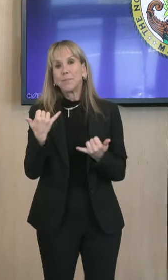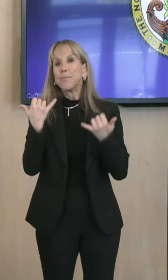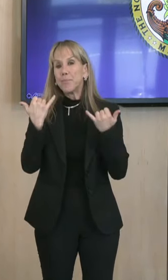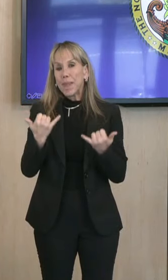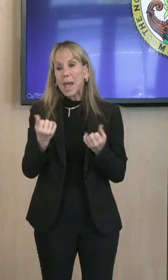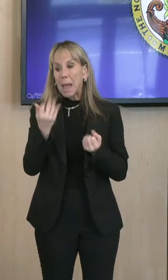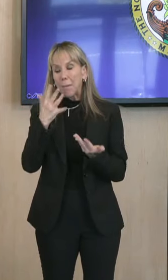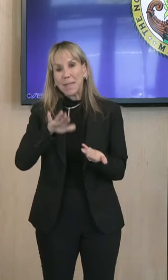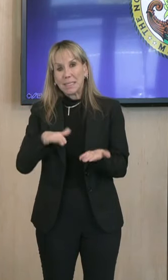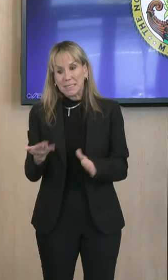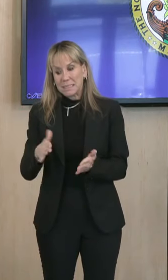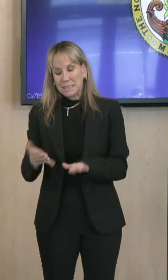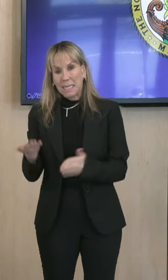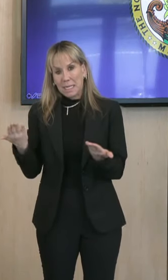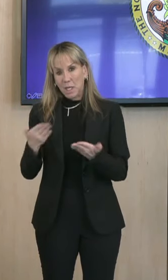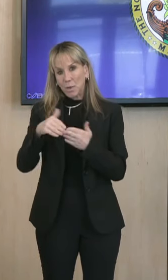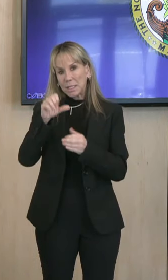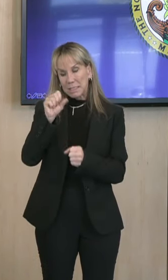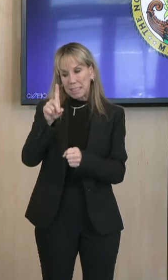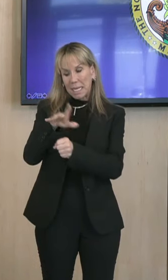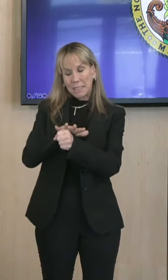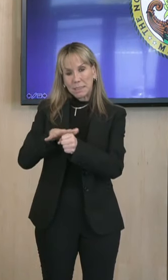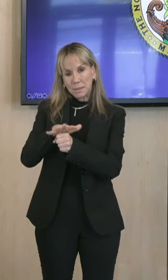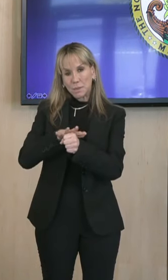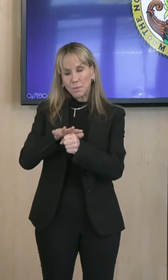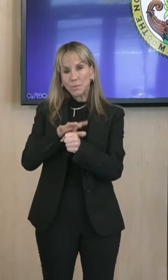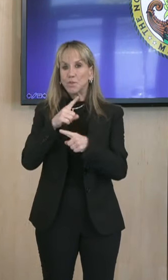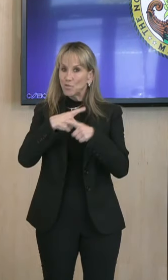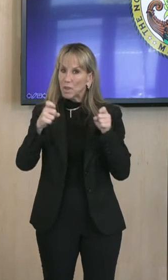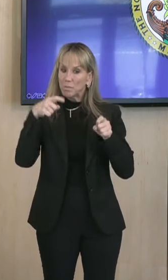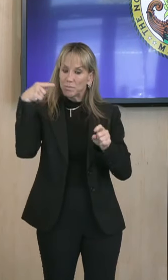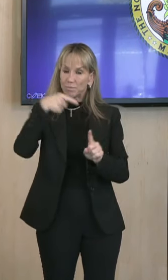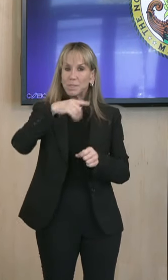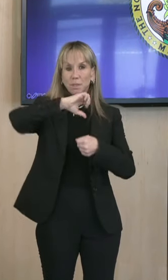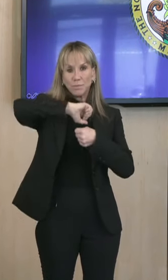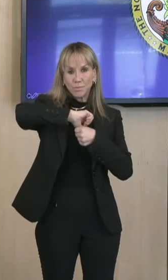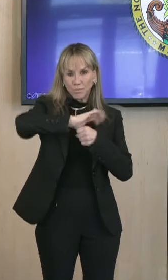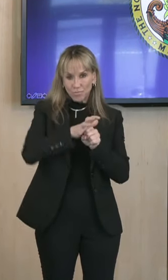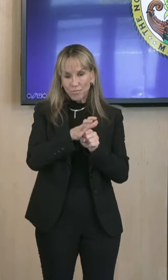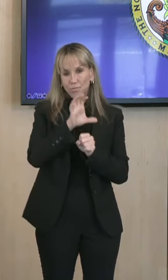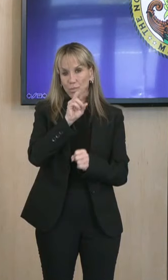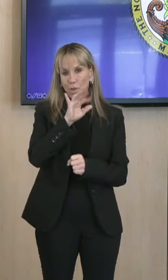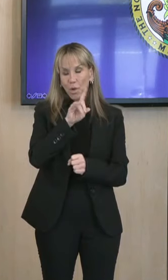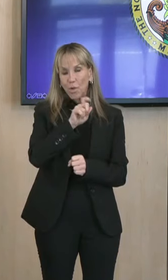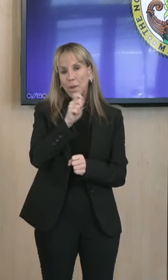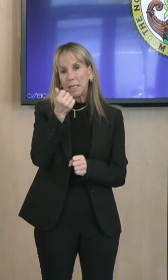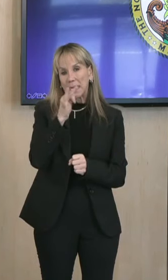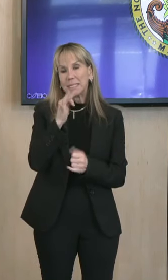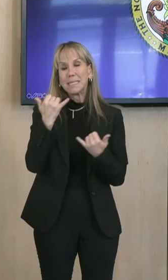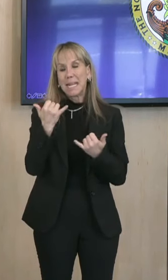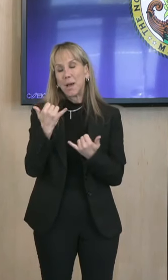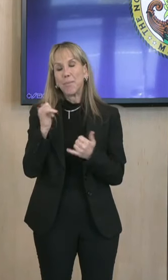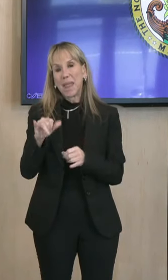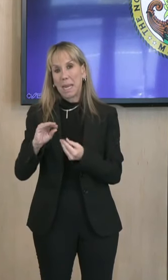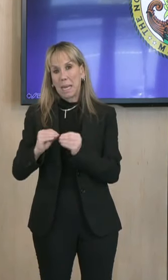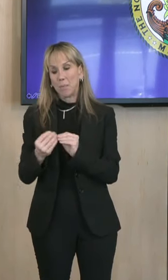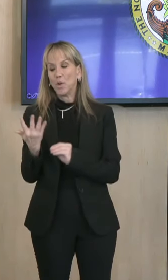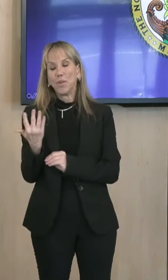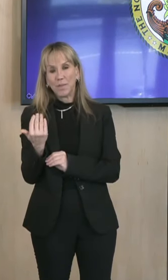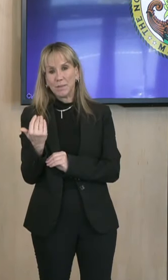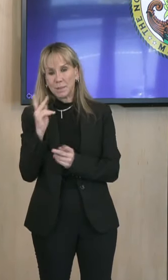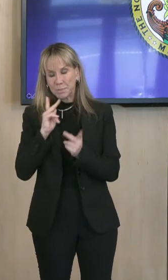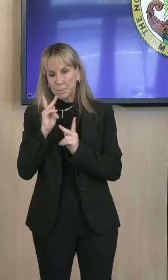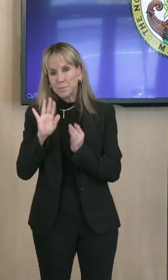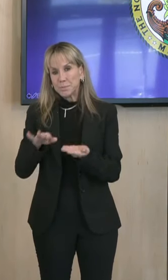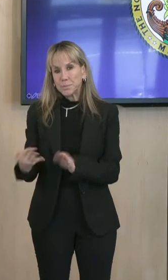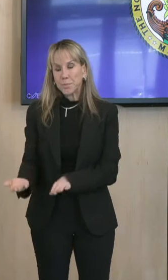brings the loss of life in our community from COVID-19 to 15 individuals. I'd like to go through the numbers as